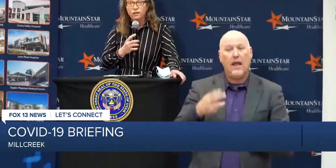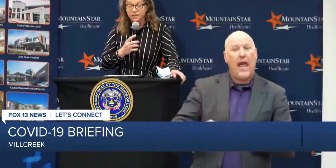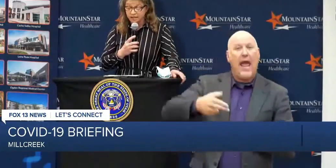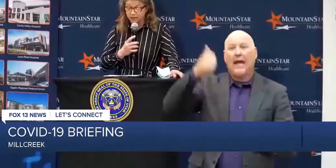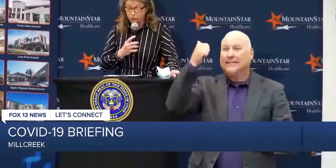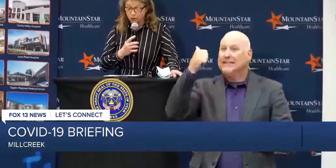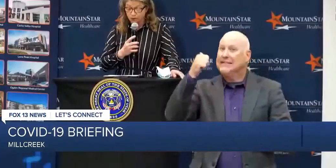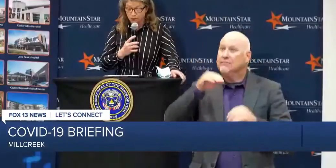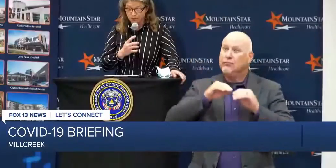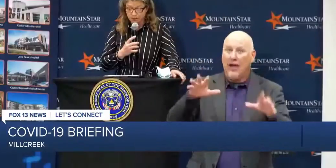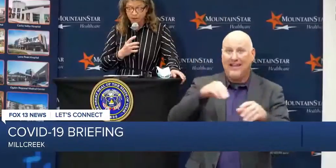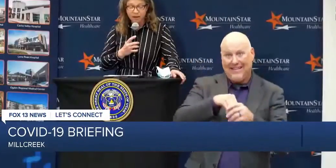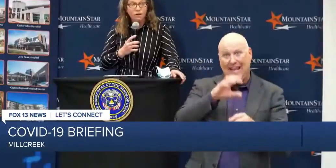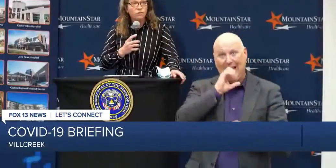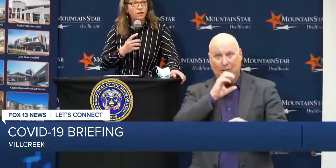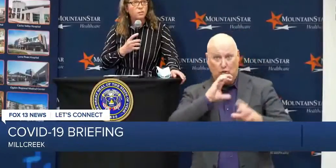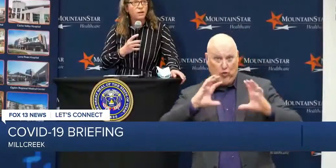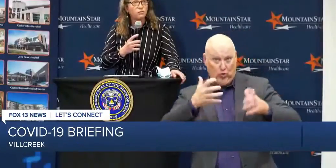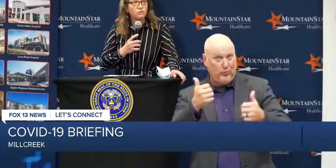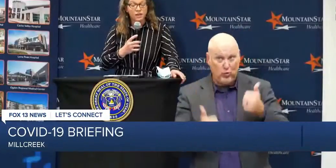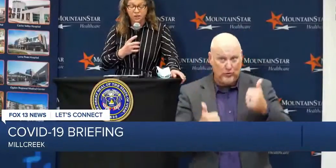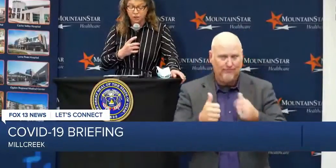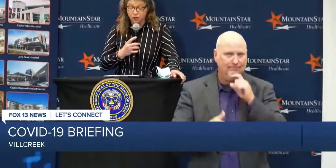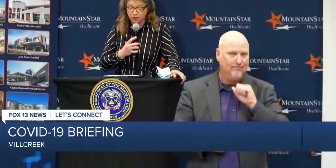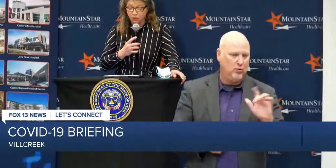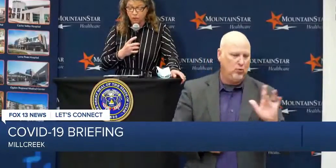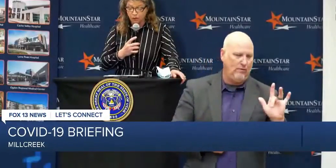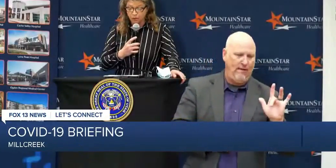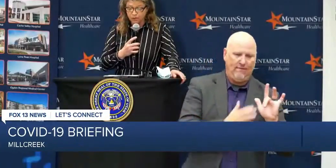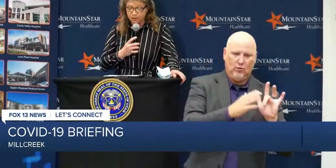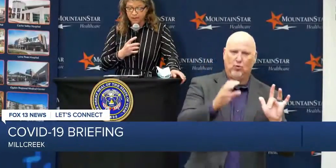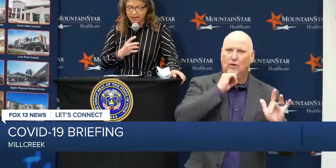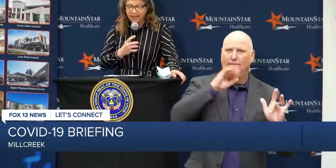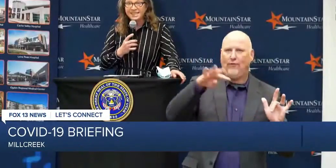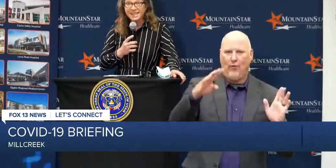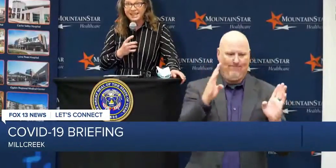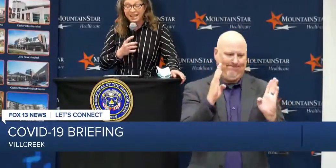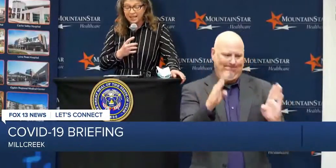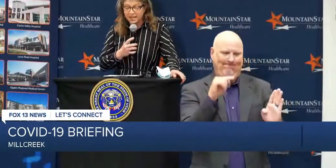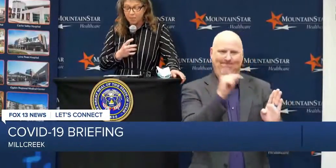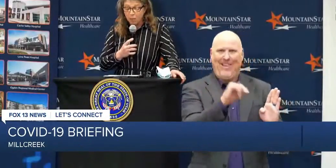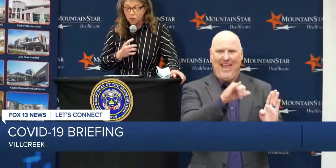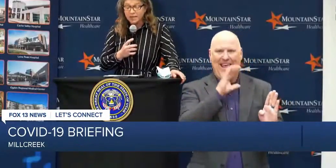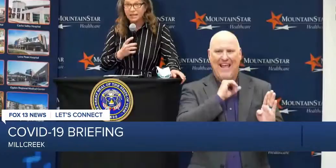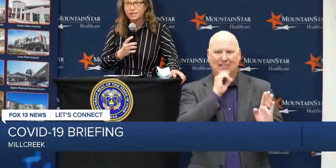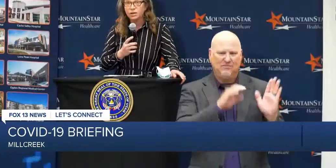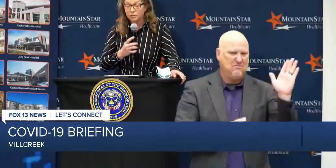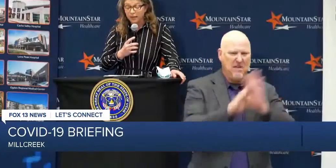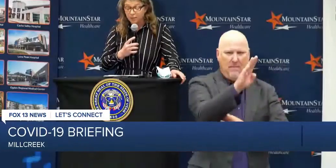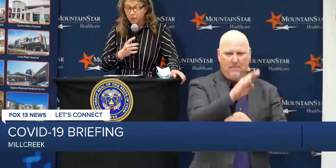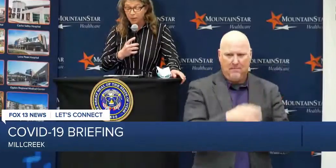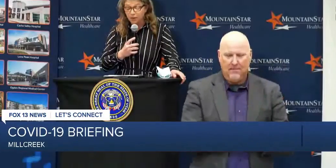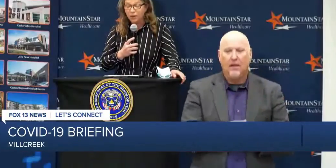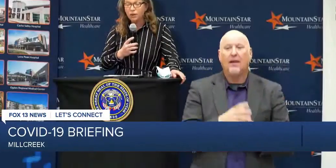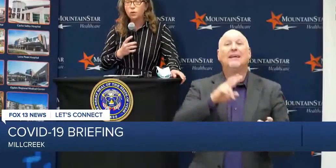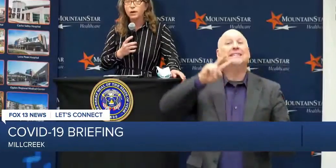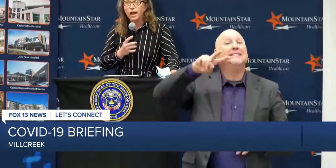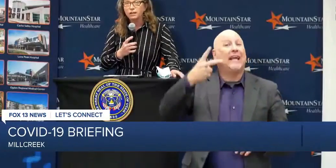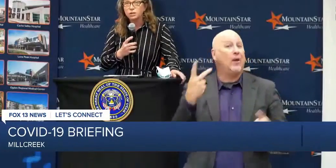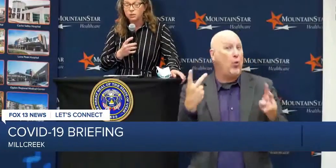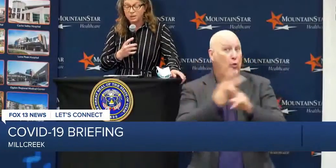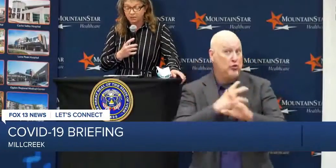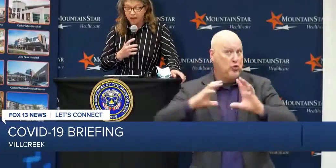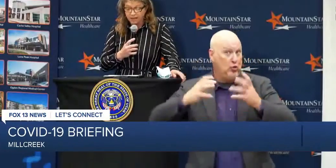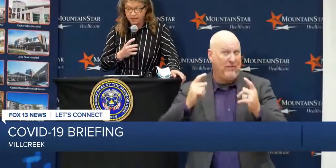and the 45 to 64-year-olds, followed by 15 to 24-year-olds. This indicates that most cases are in people who